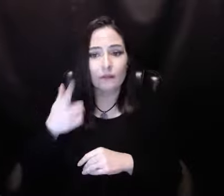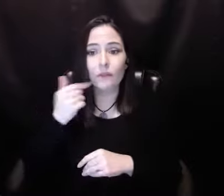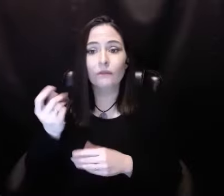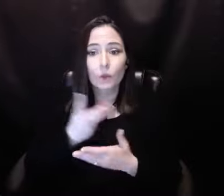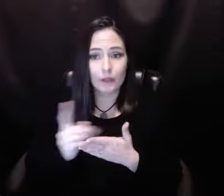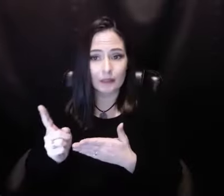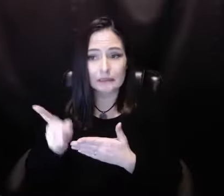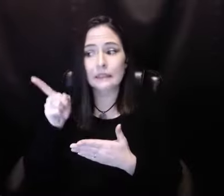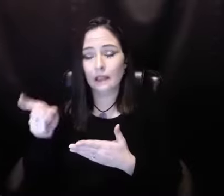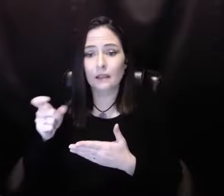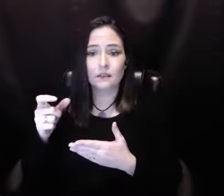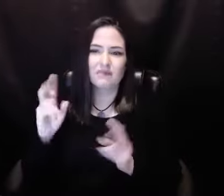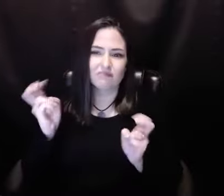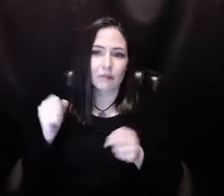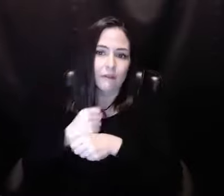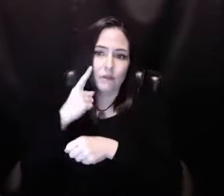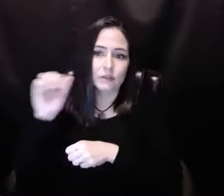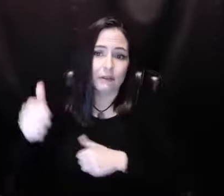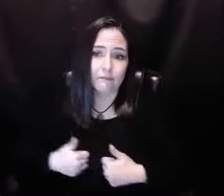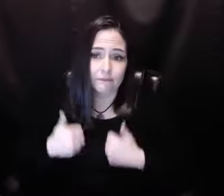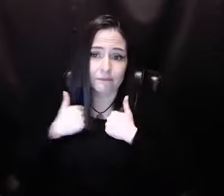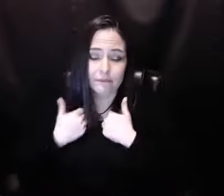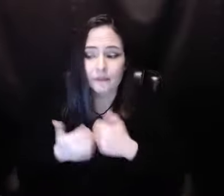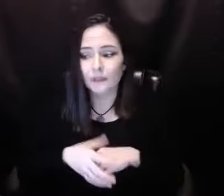He was in hospital for weeks and he had to fight for his life.